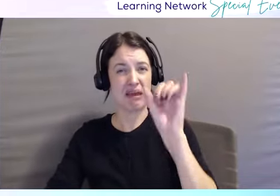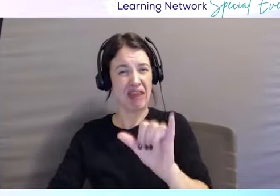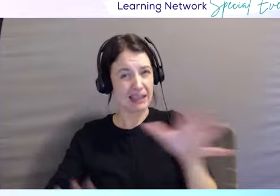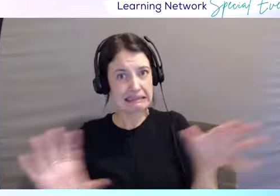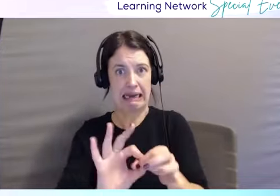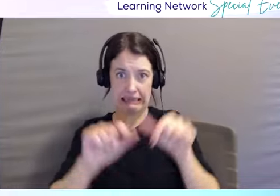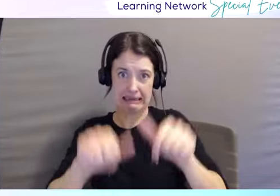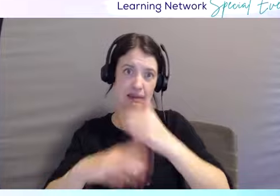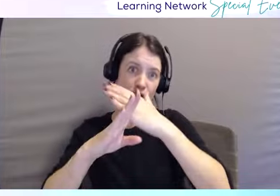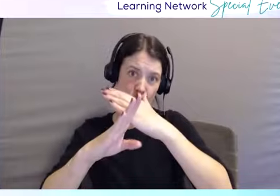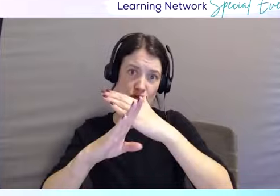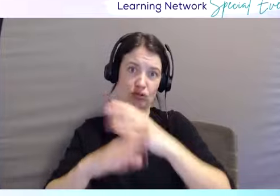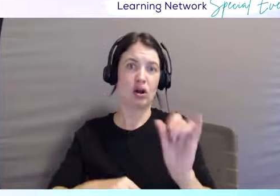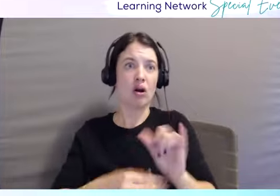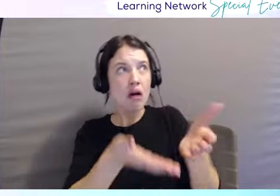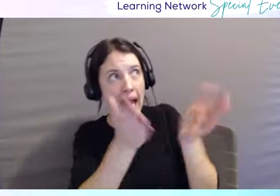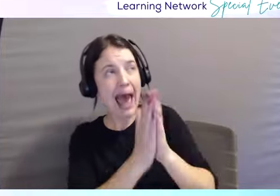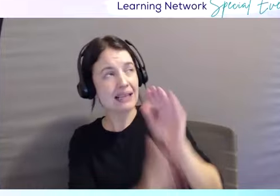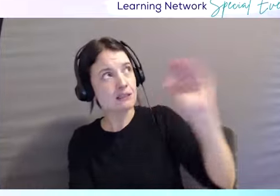for these structural matters to be dealt with through funding.